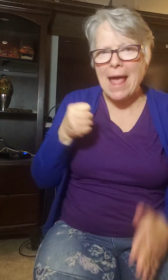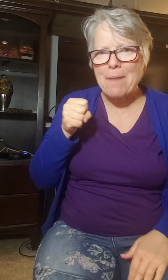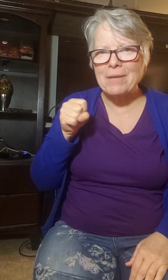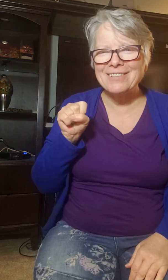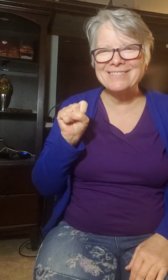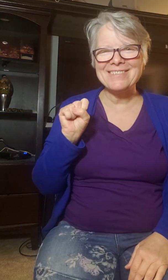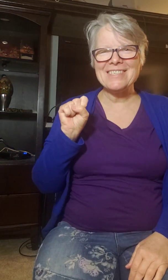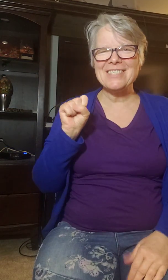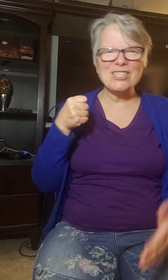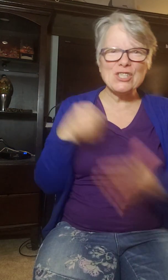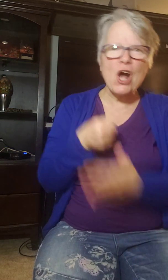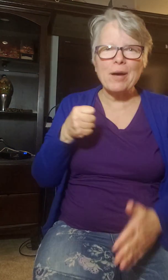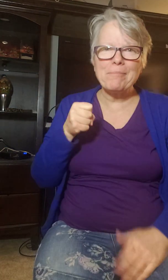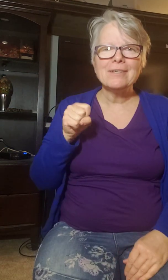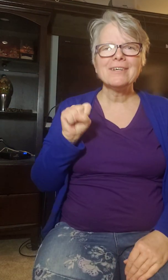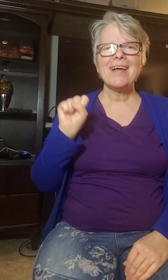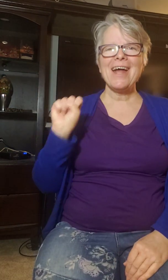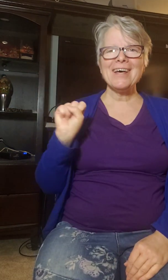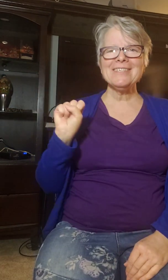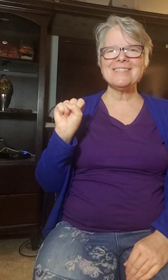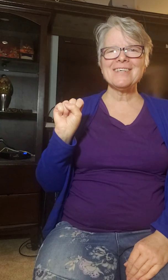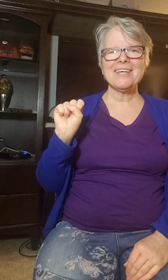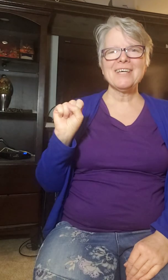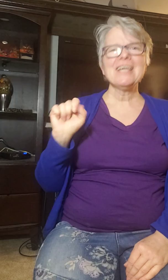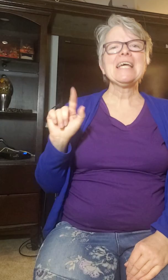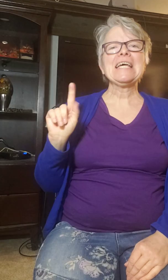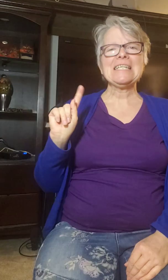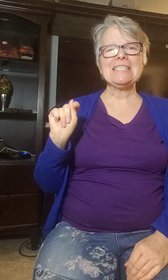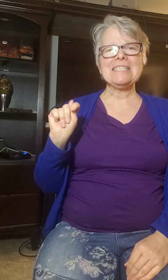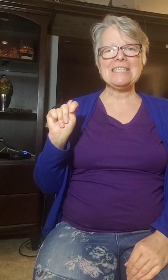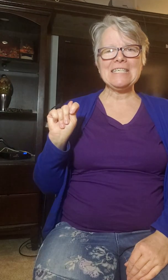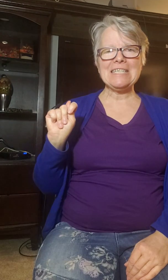bam, sock 'em, S, T,